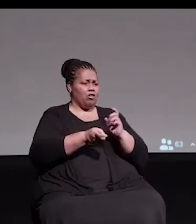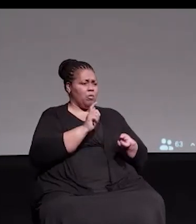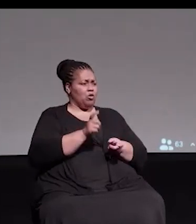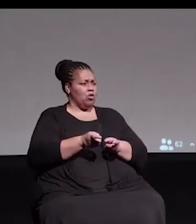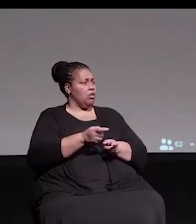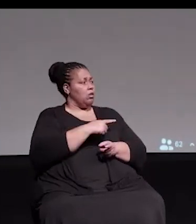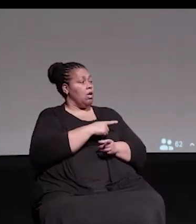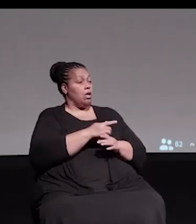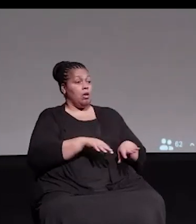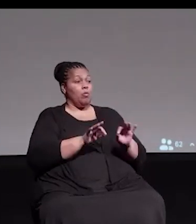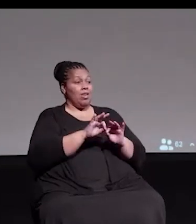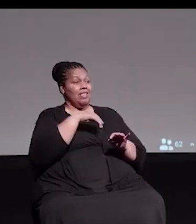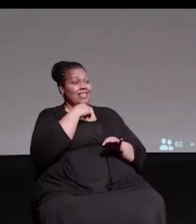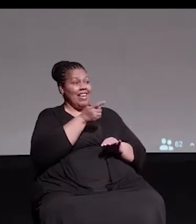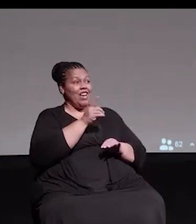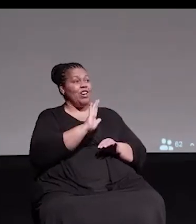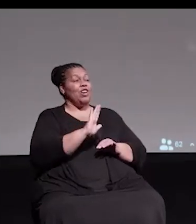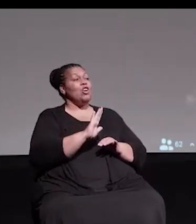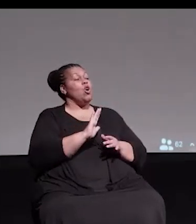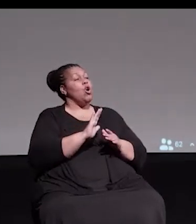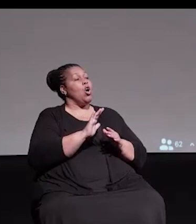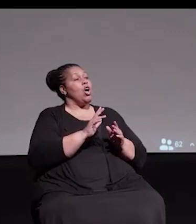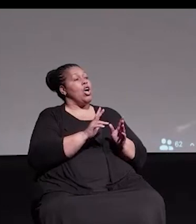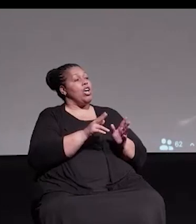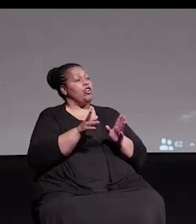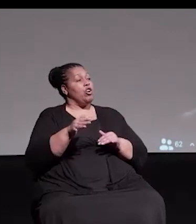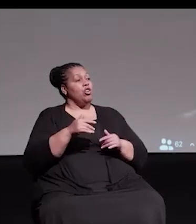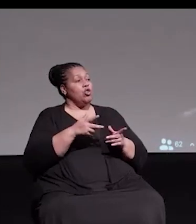Most importantly, tell your editor you want to cut and want to learn.